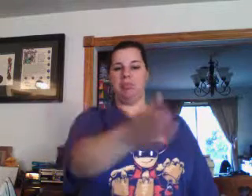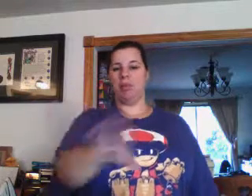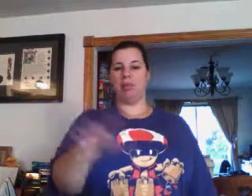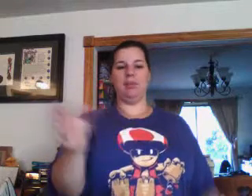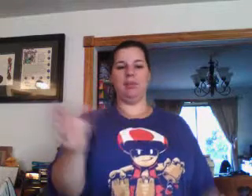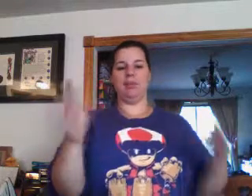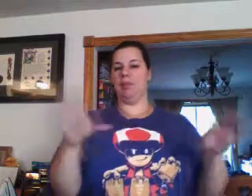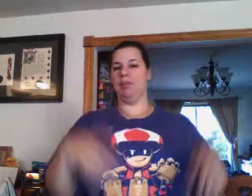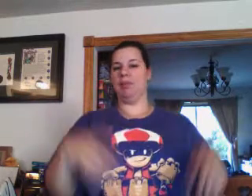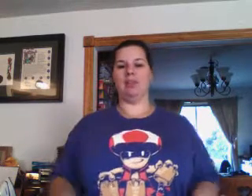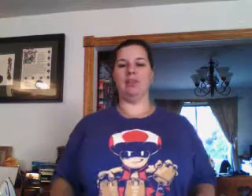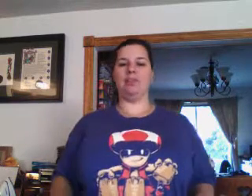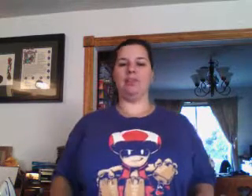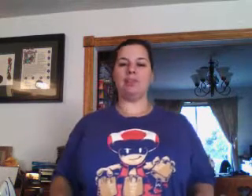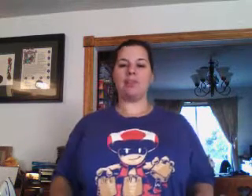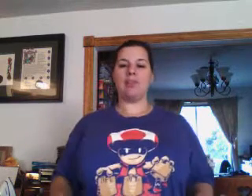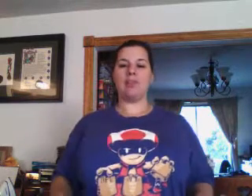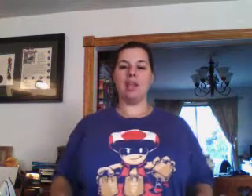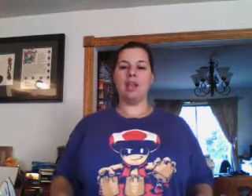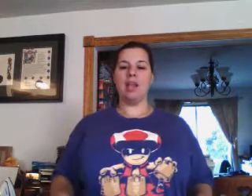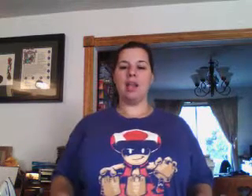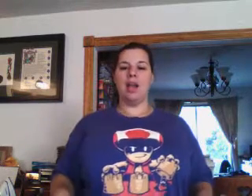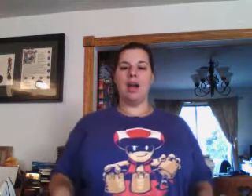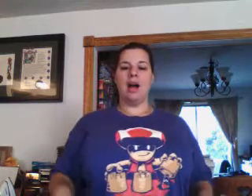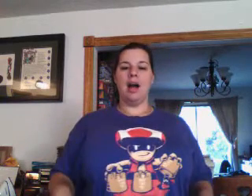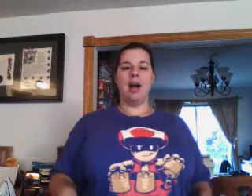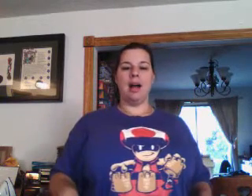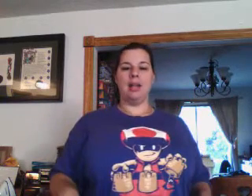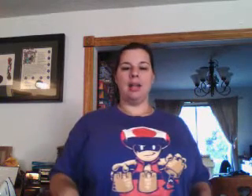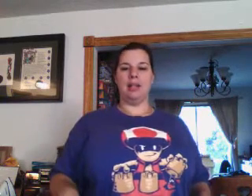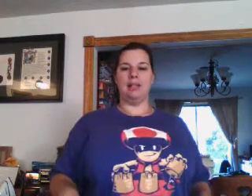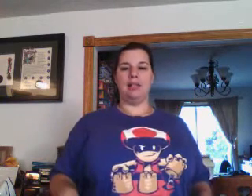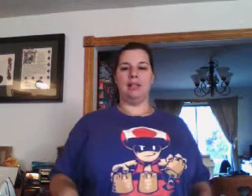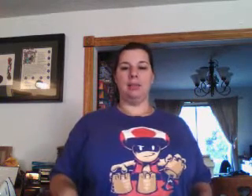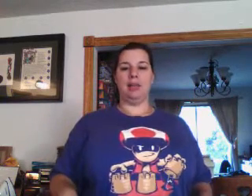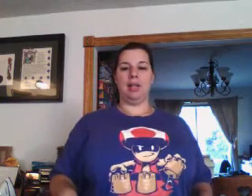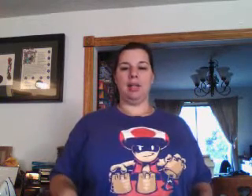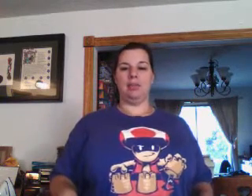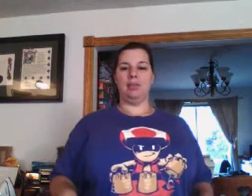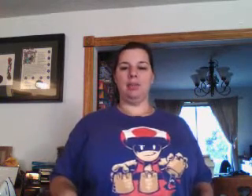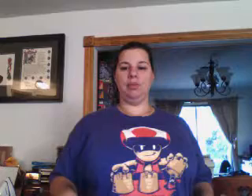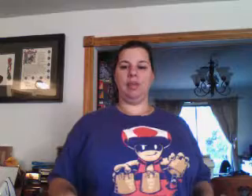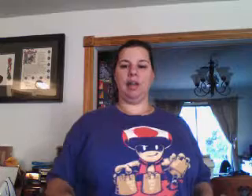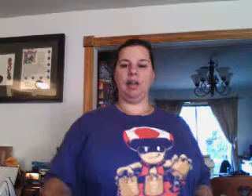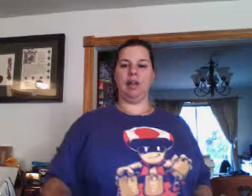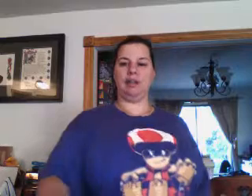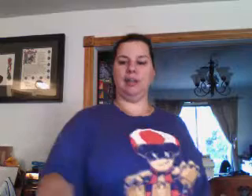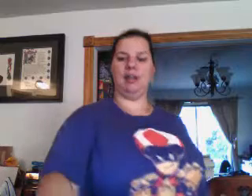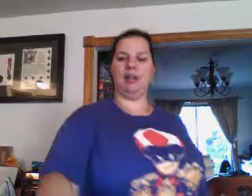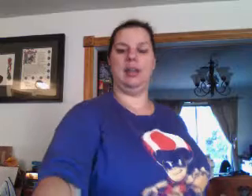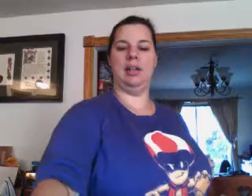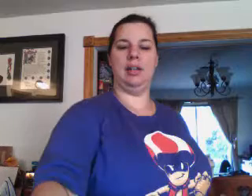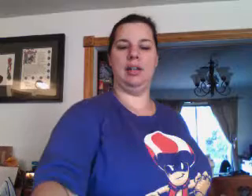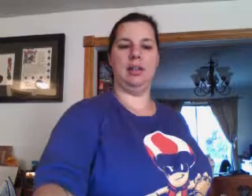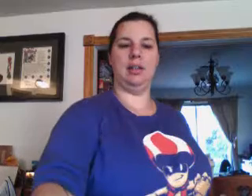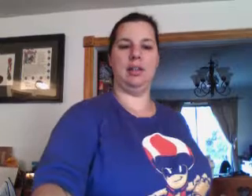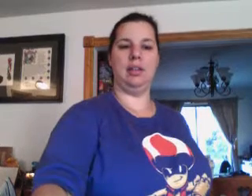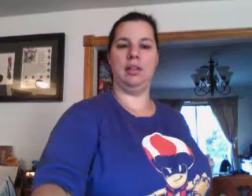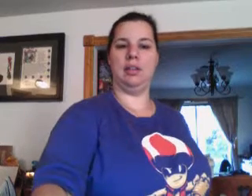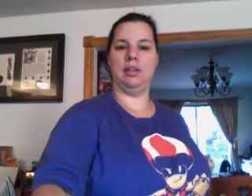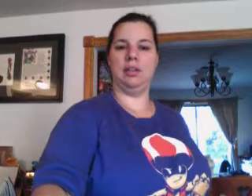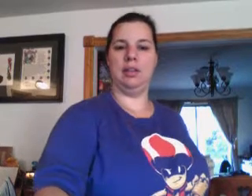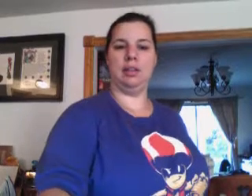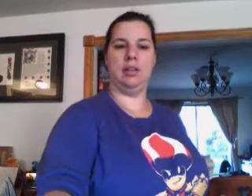Both of them, same difference. Let's see, what else have we got here?